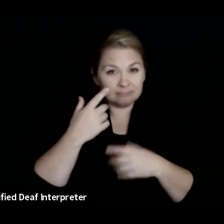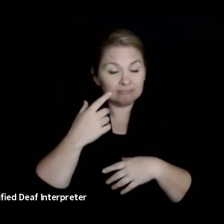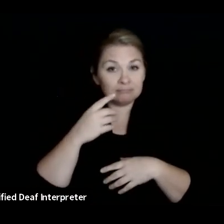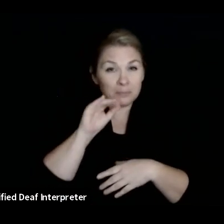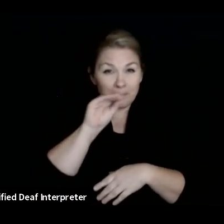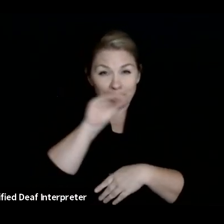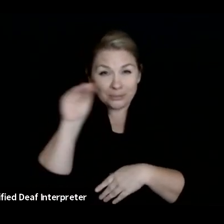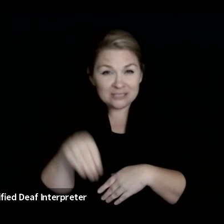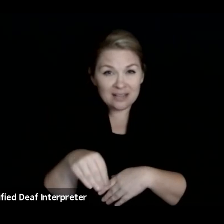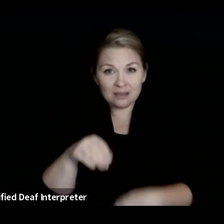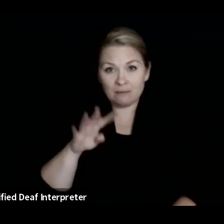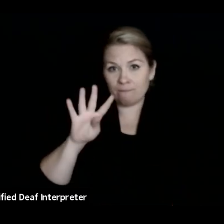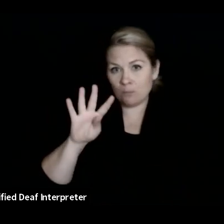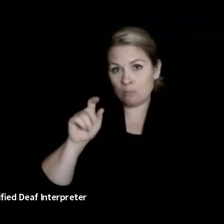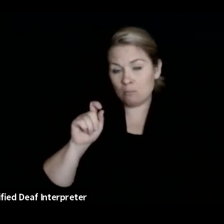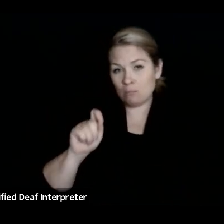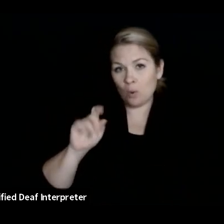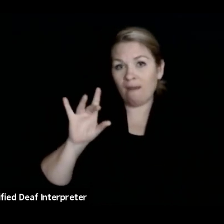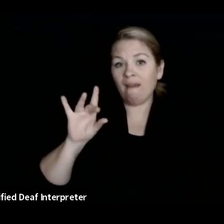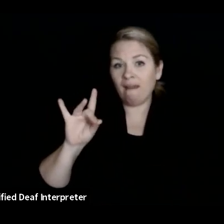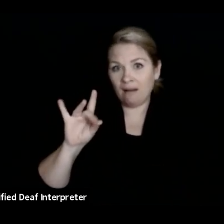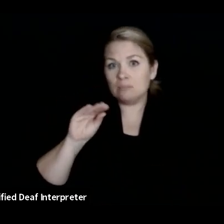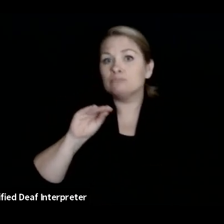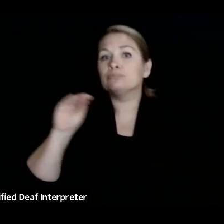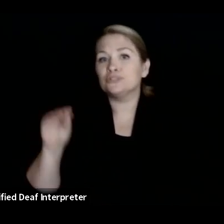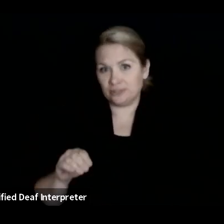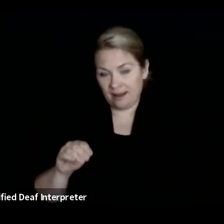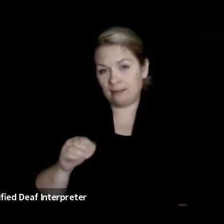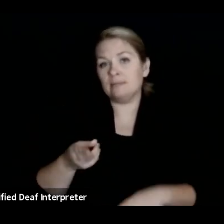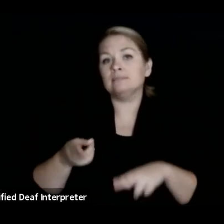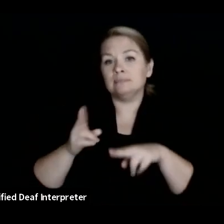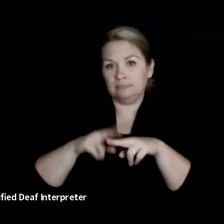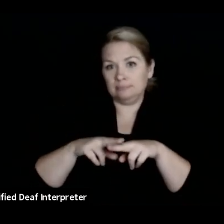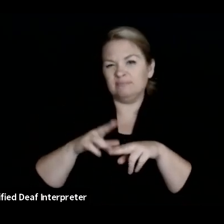from 4.7% the week before.